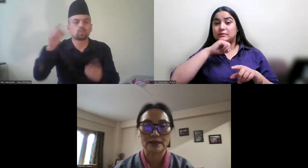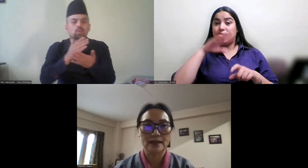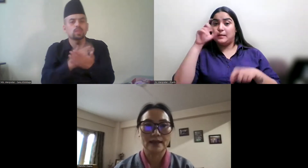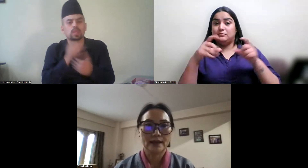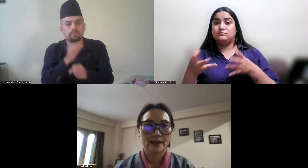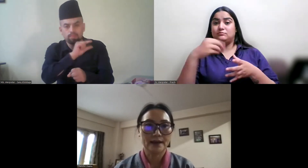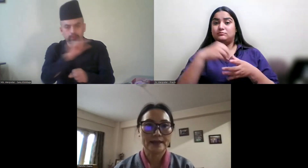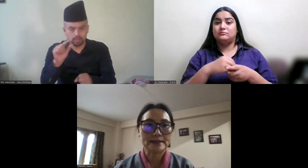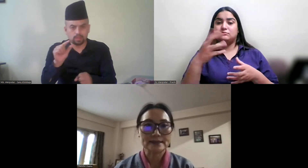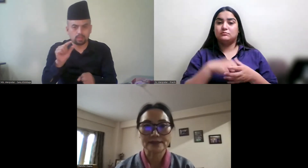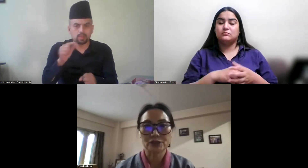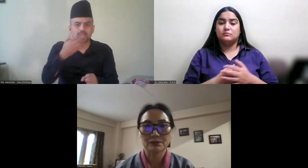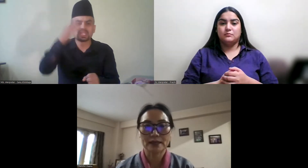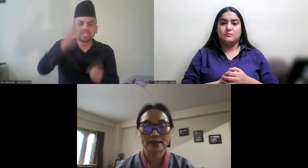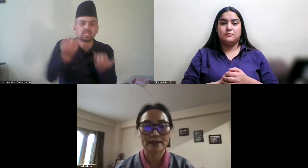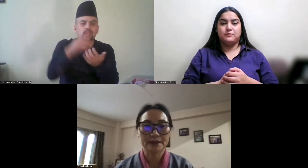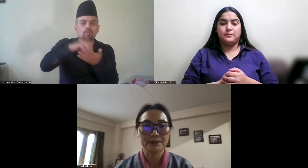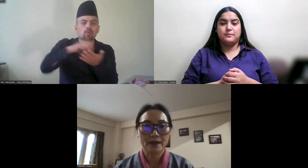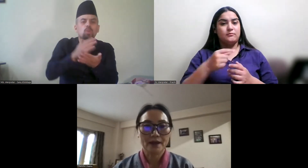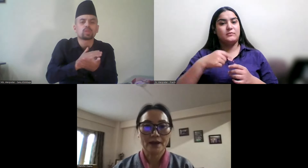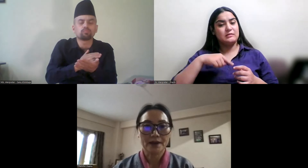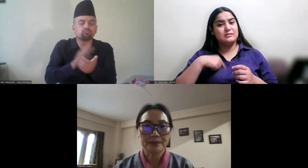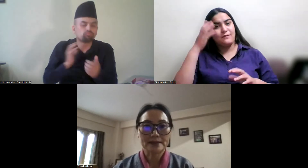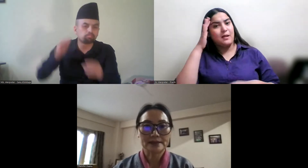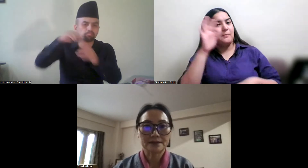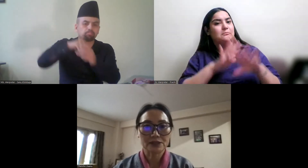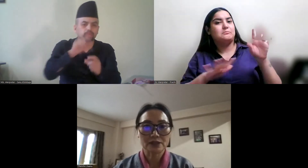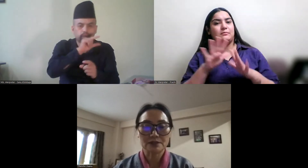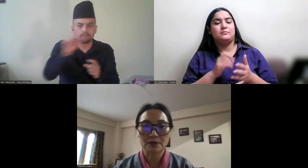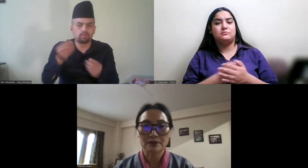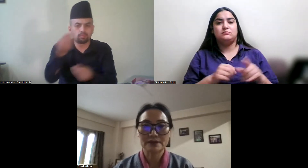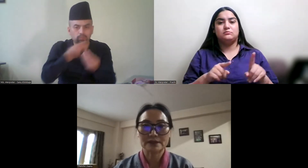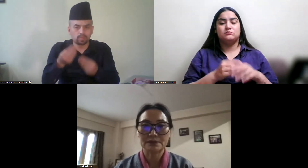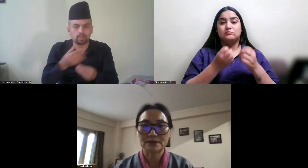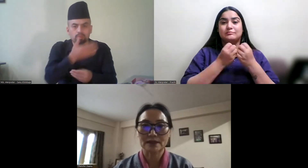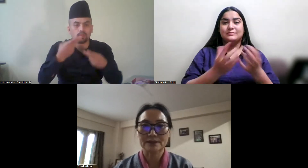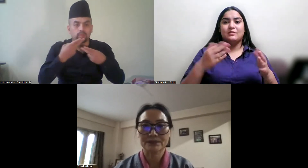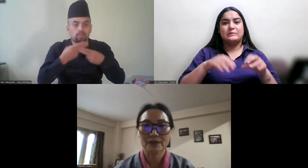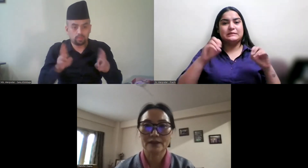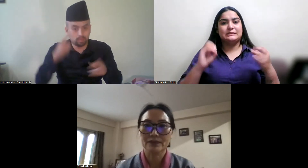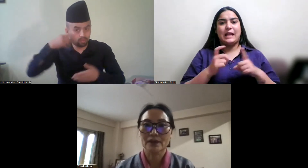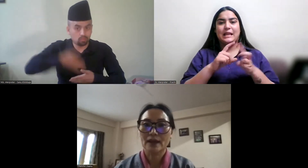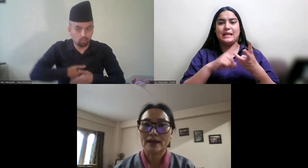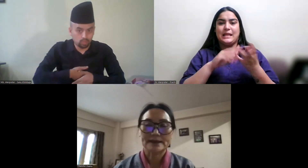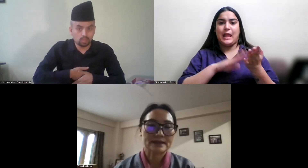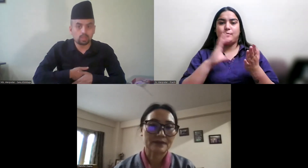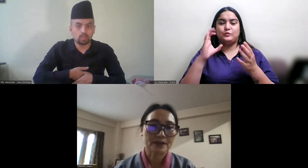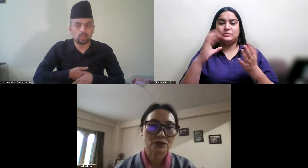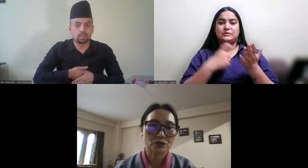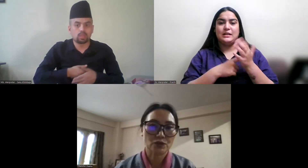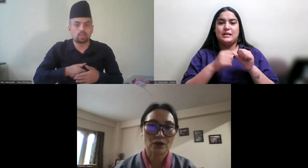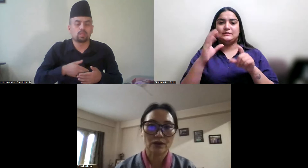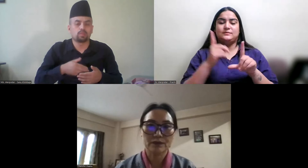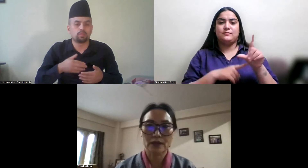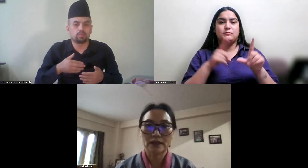participation in decision making. As a fledgling democracy, Bhutan has the